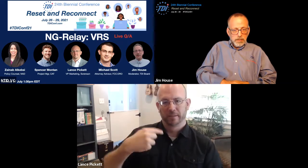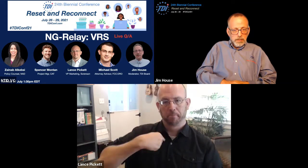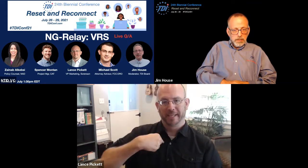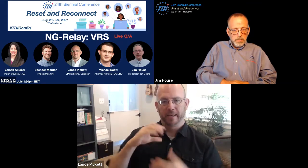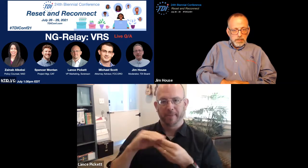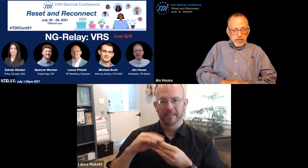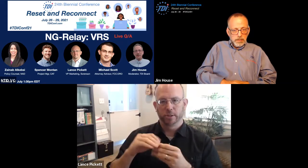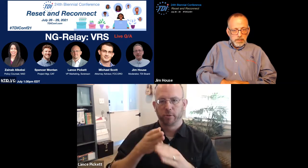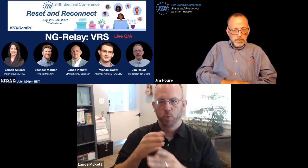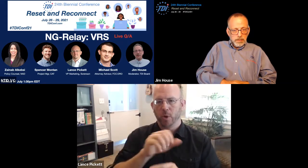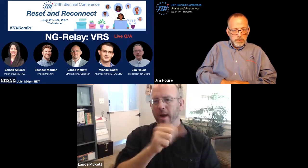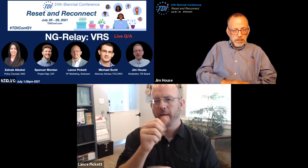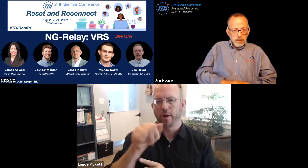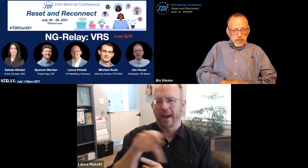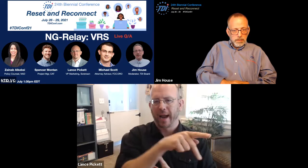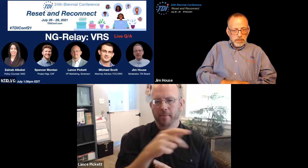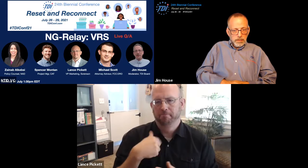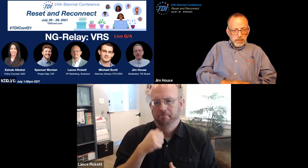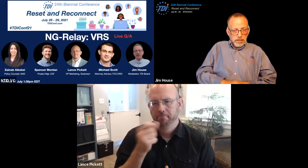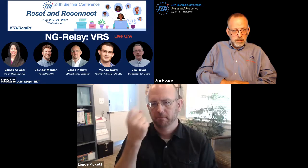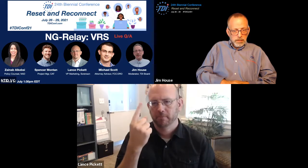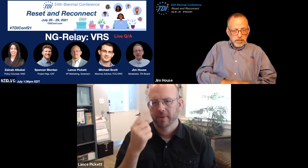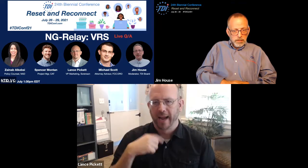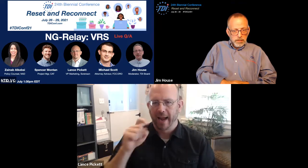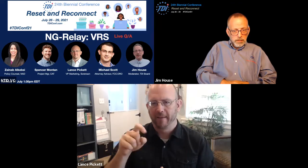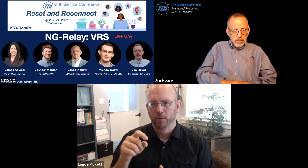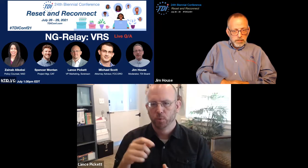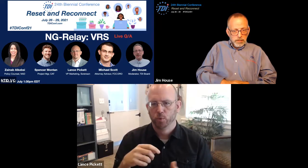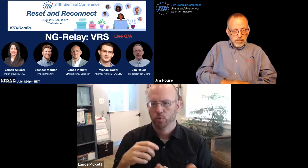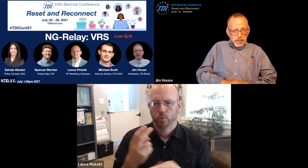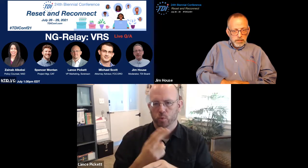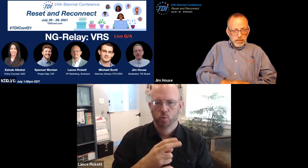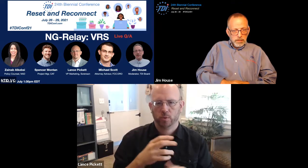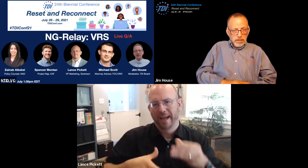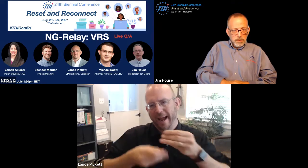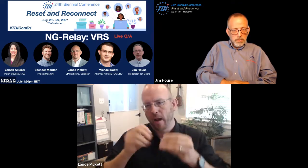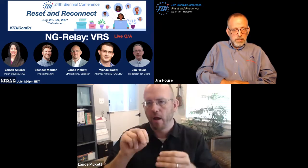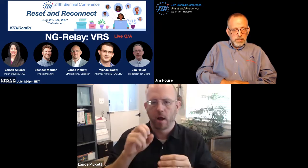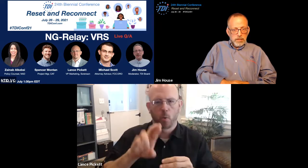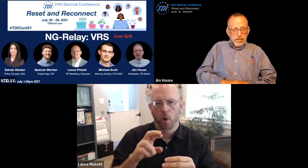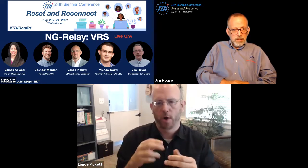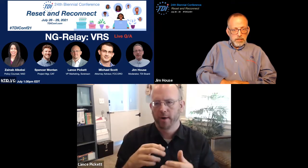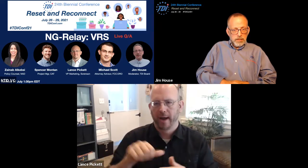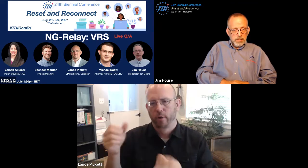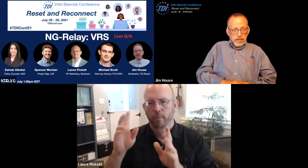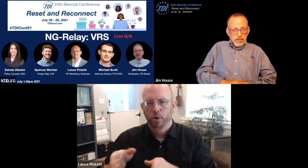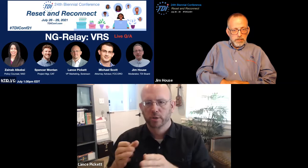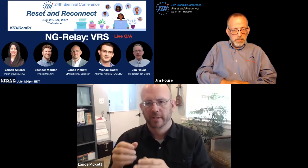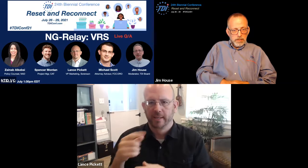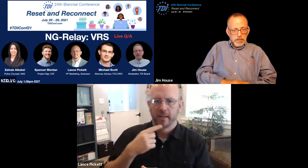message, and if a hearing person sends it to me through any of those apps, I'm not going to understand it. I have to add